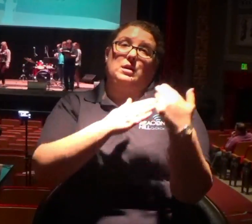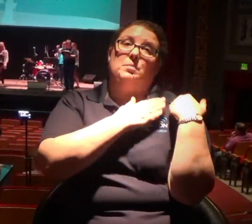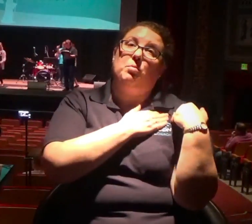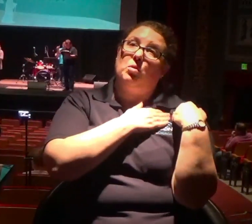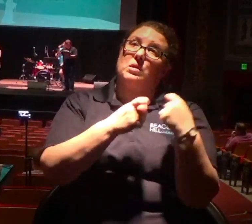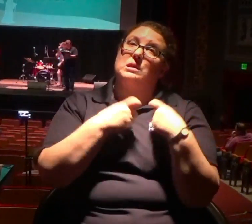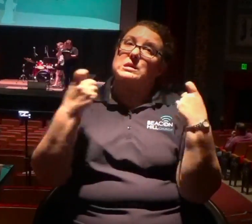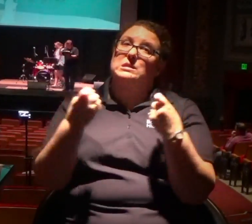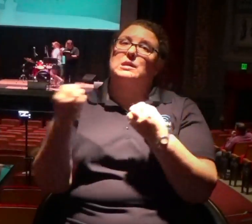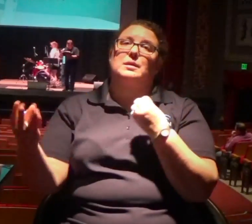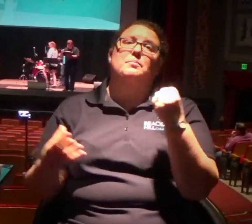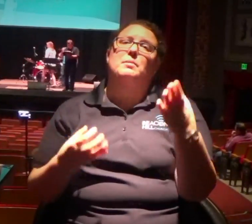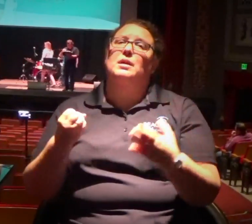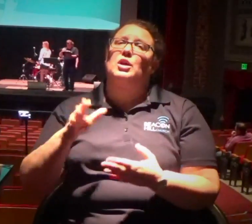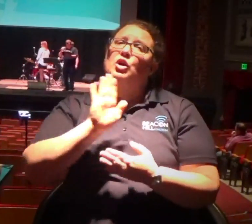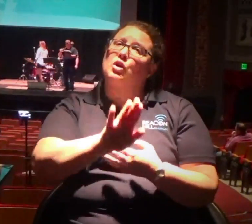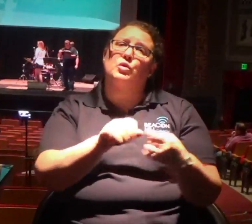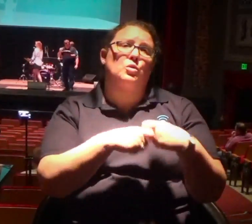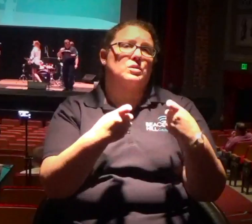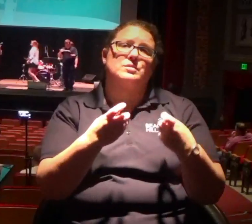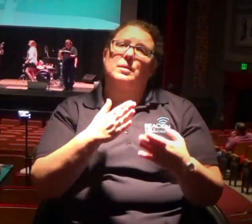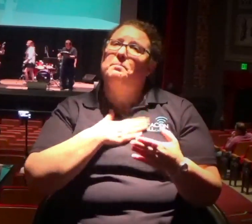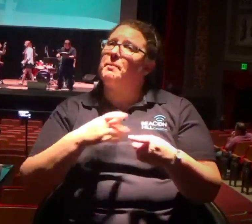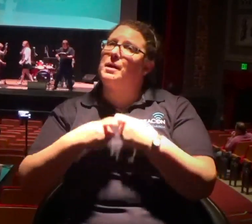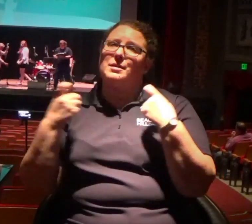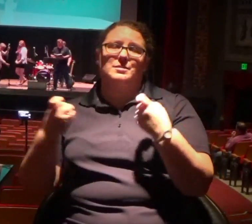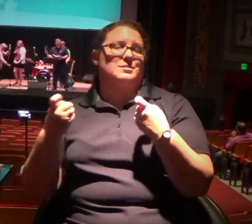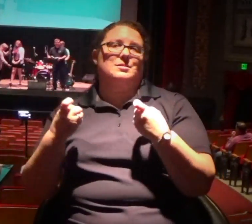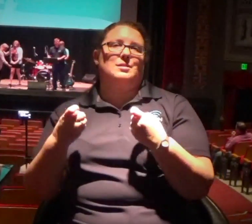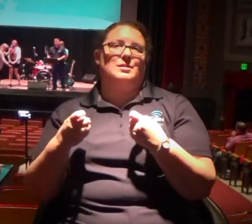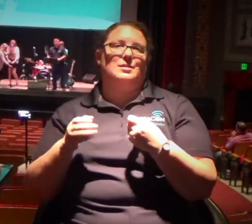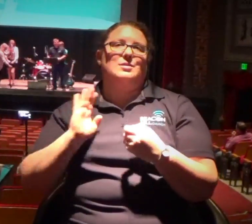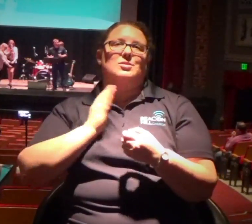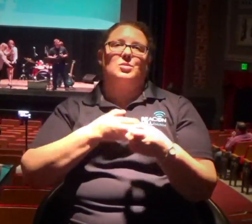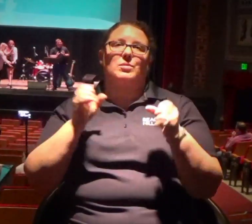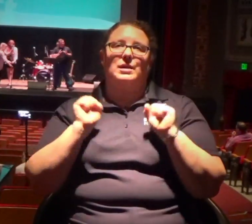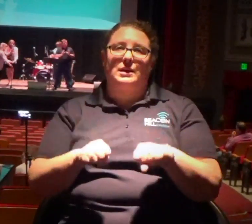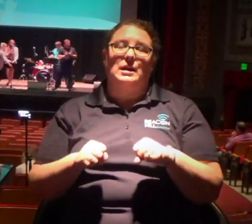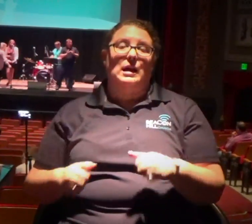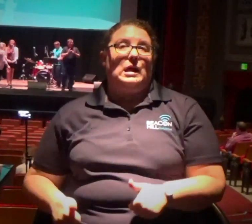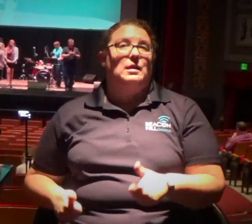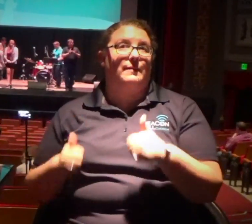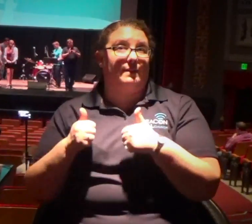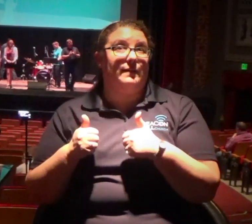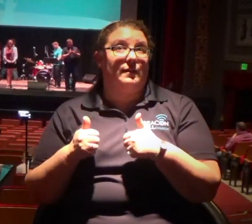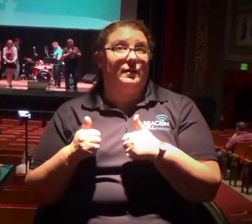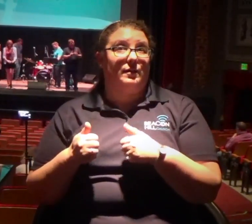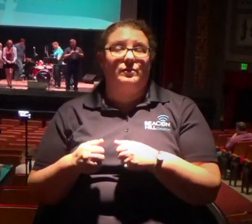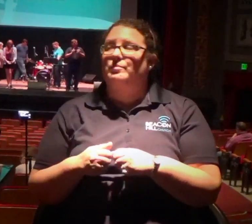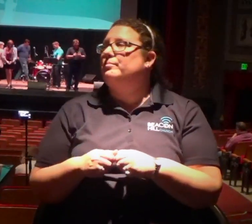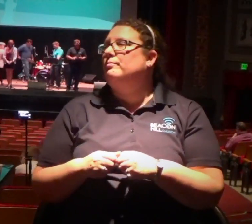sin, so that we can live and make intercession for the transgressors. I want you to understand today two